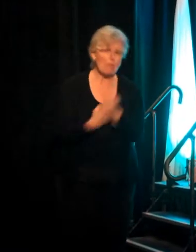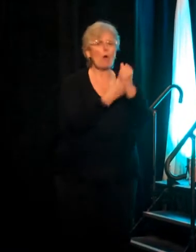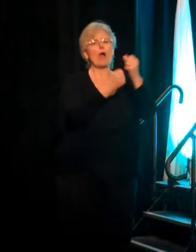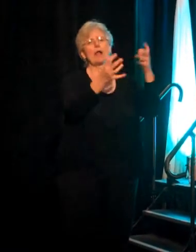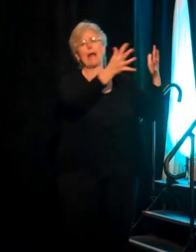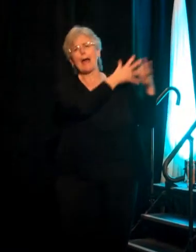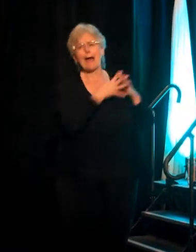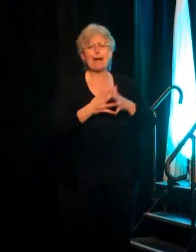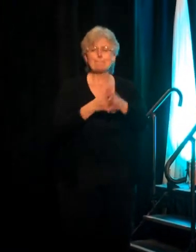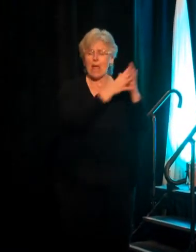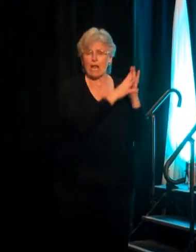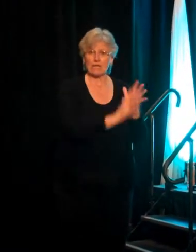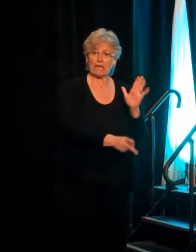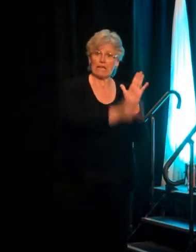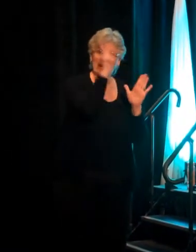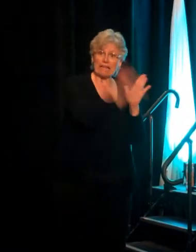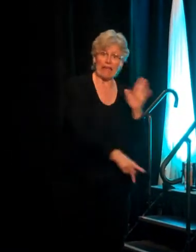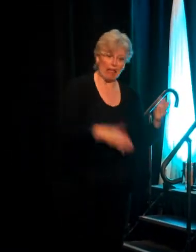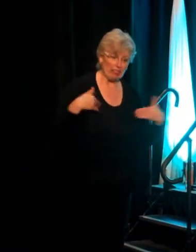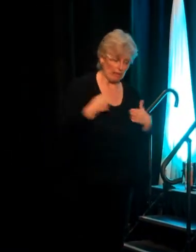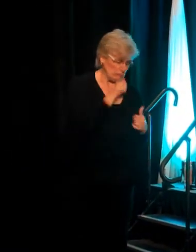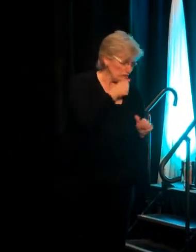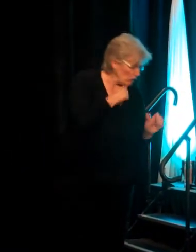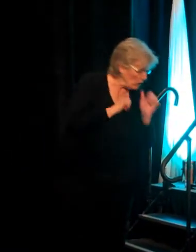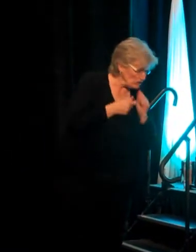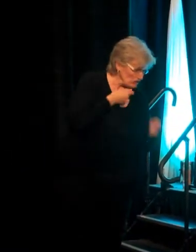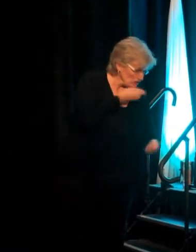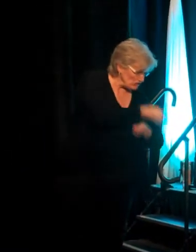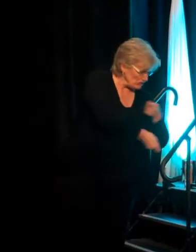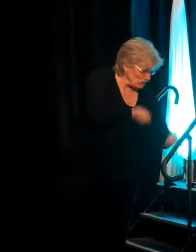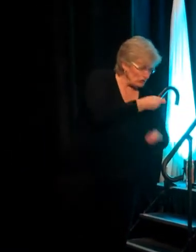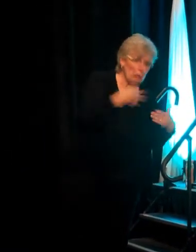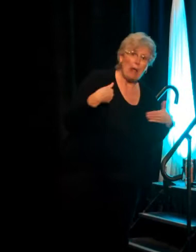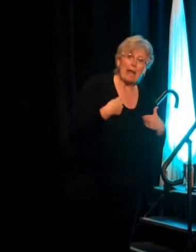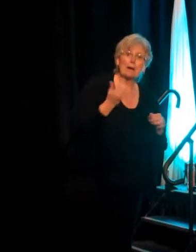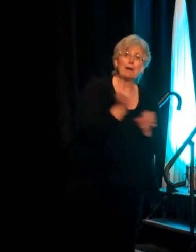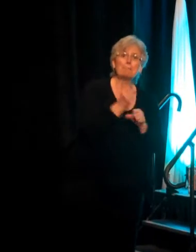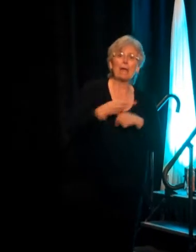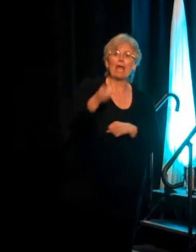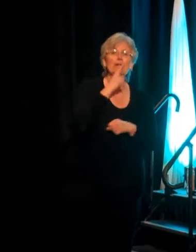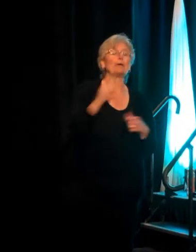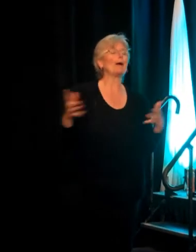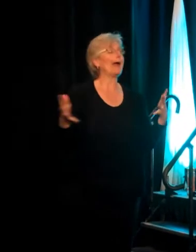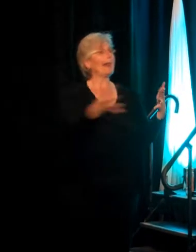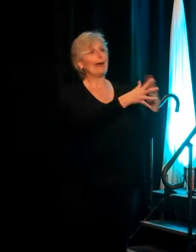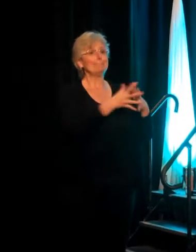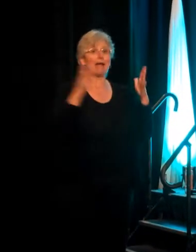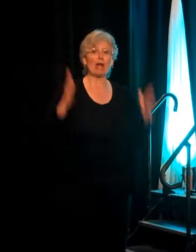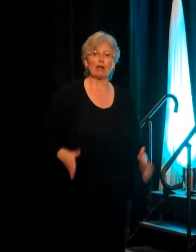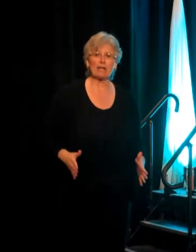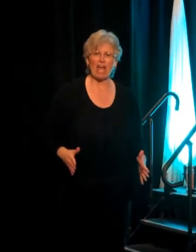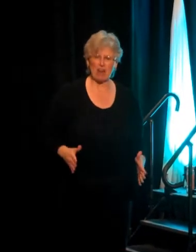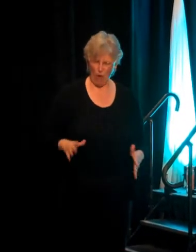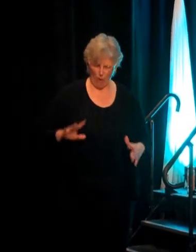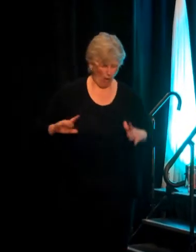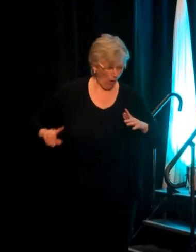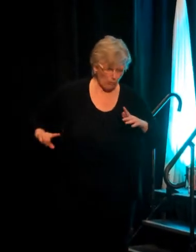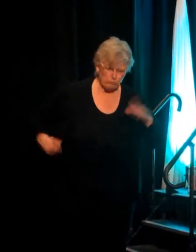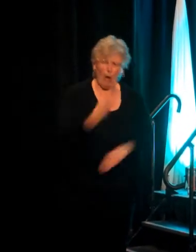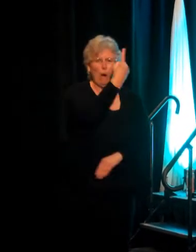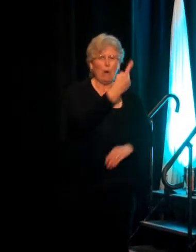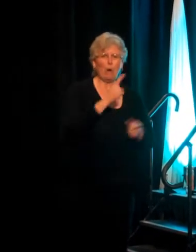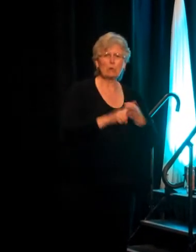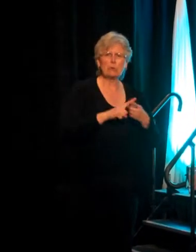killing animals and torturing animals somehow makes you all American. What an insult to